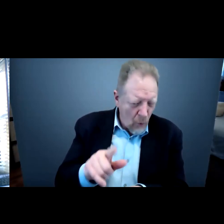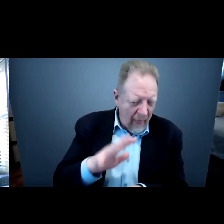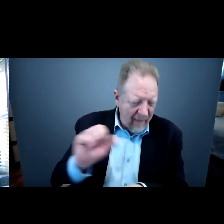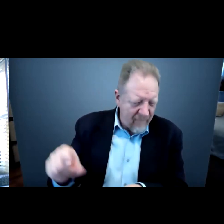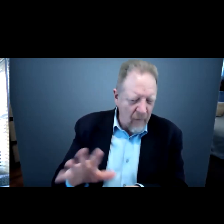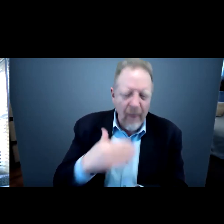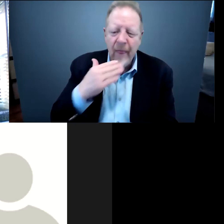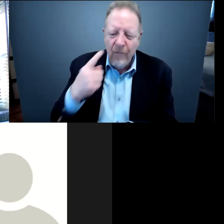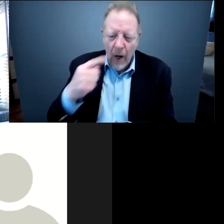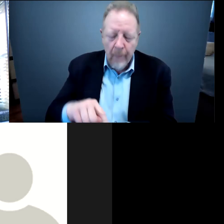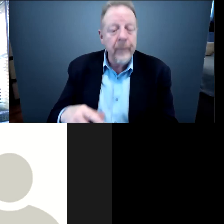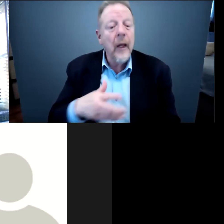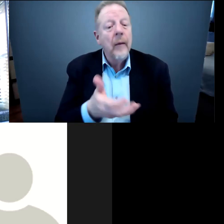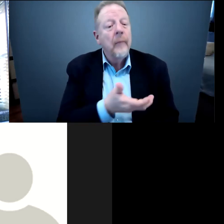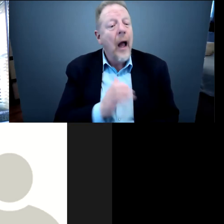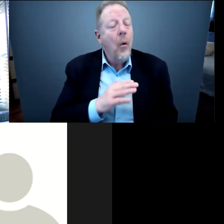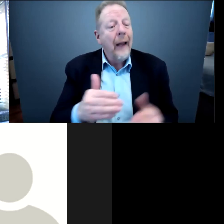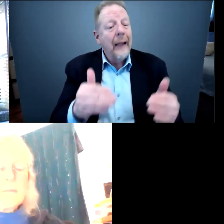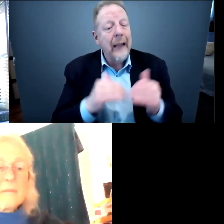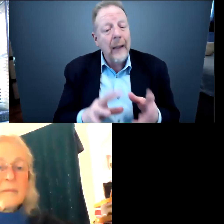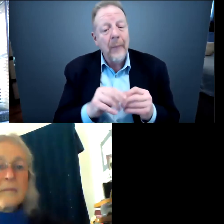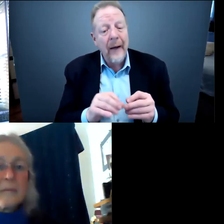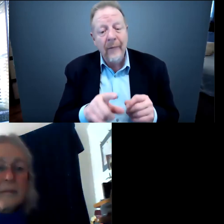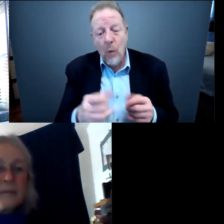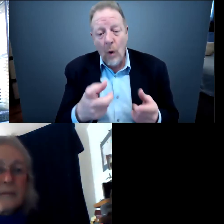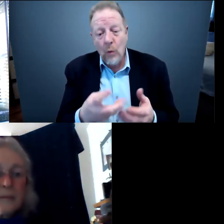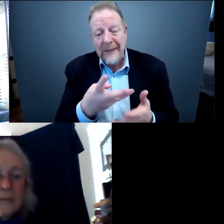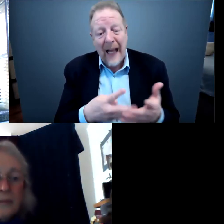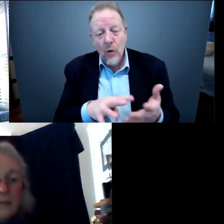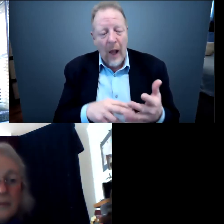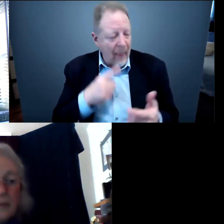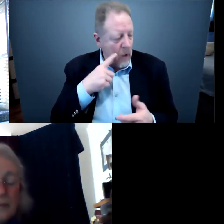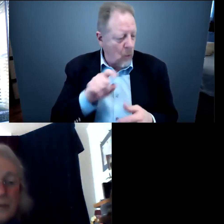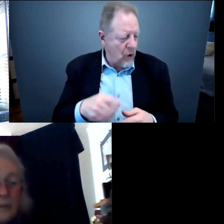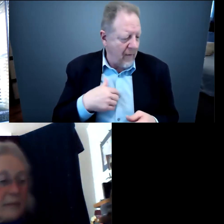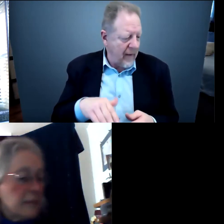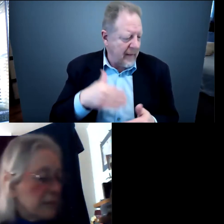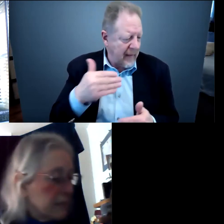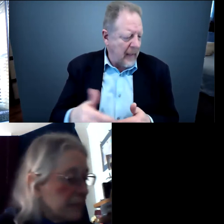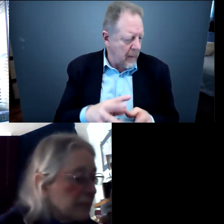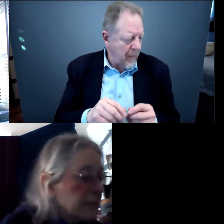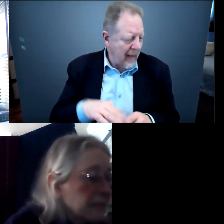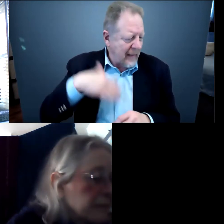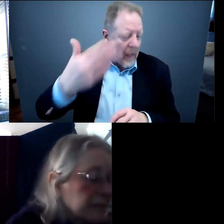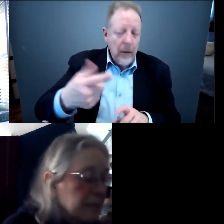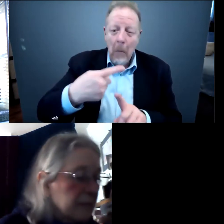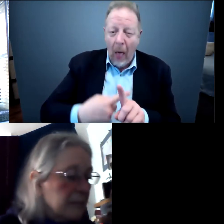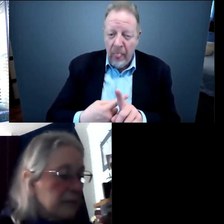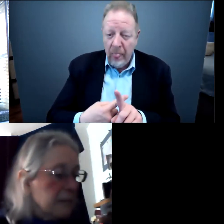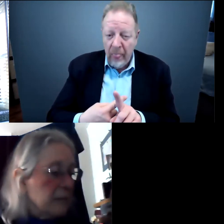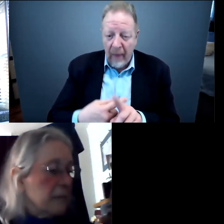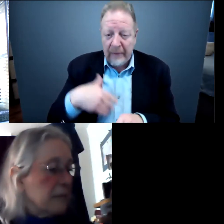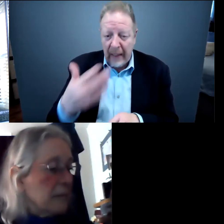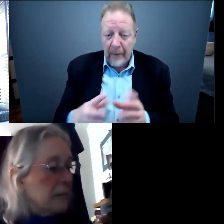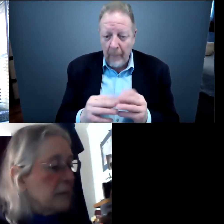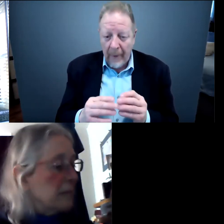So our next meeting, if we could schedule for next month. So that